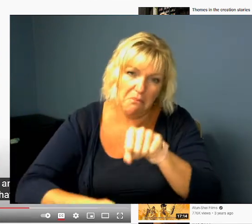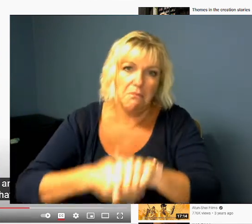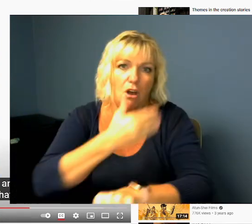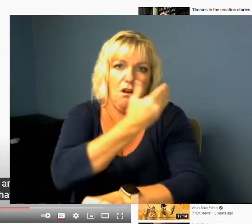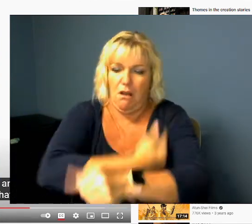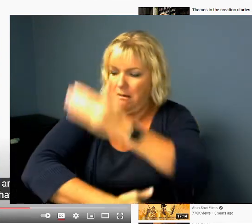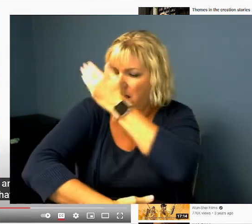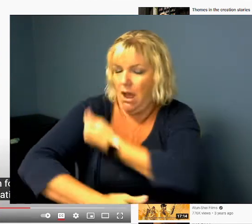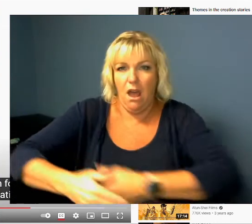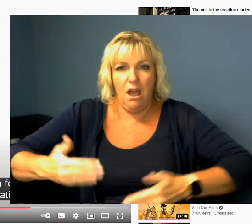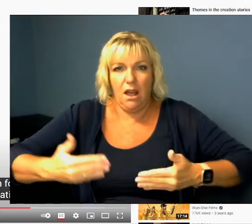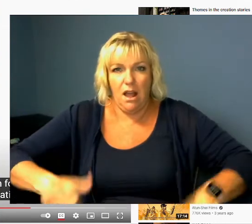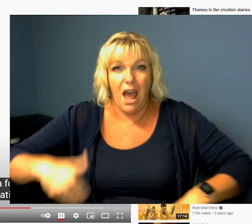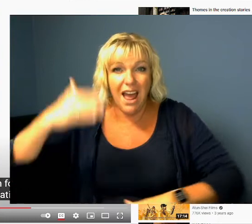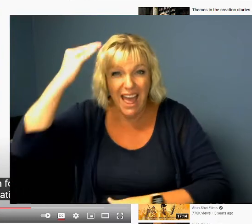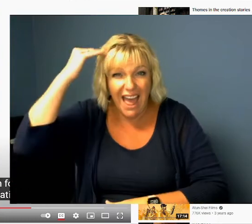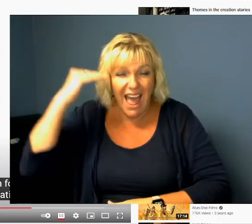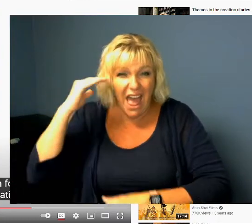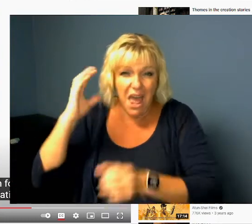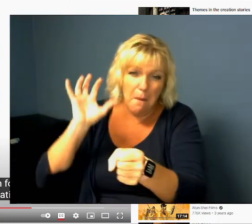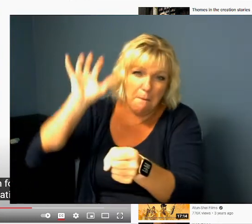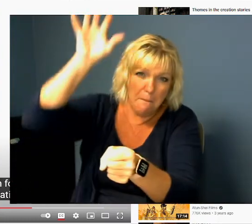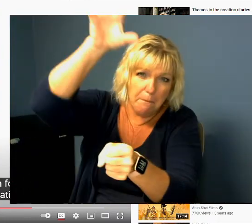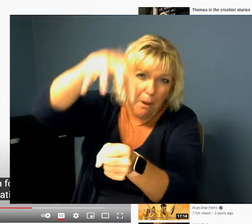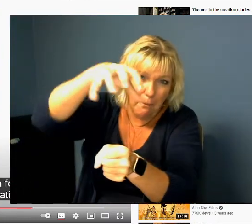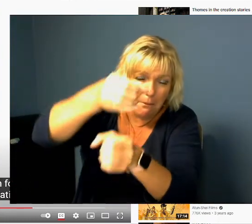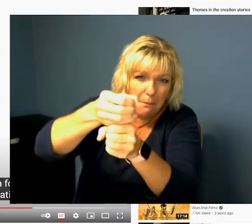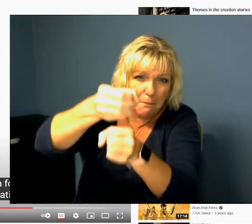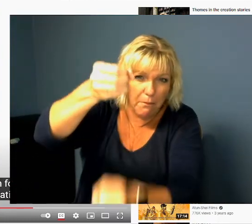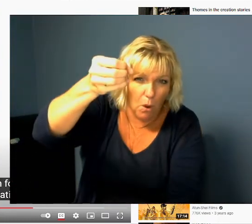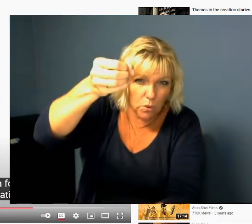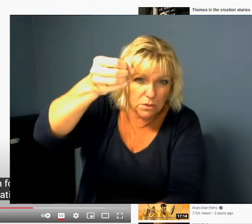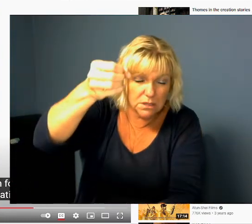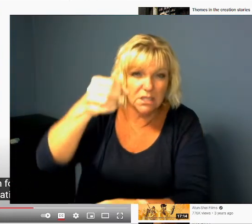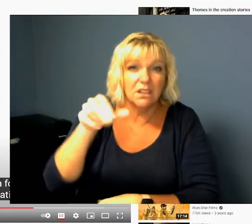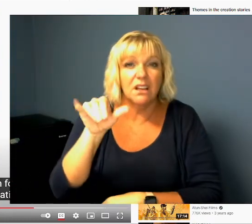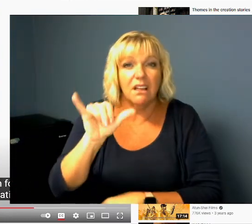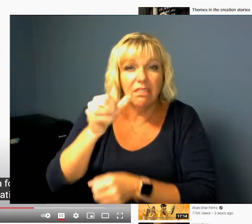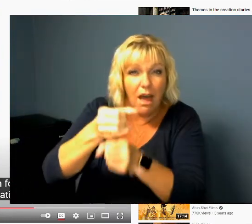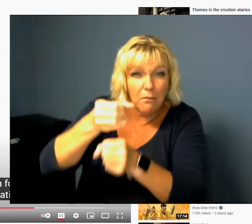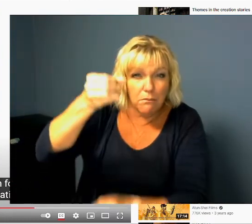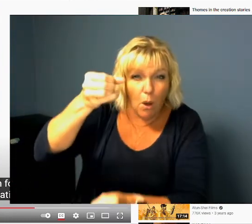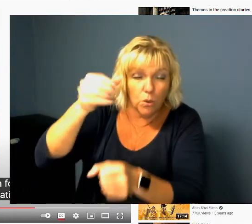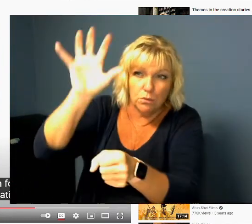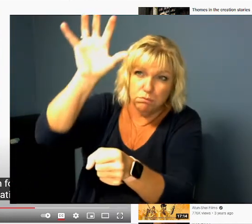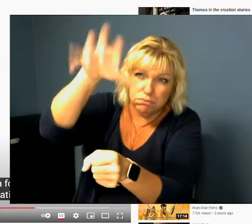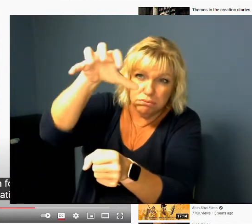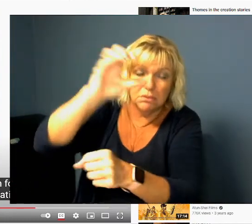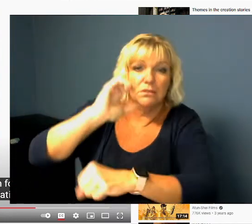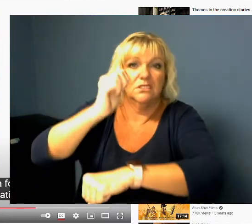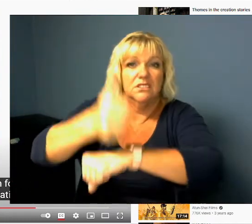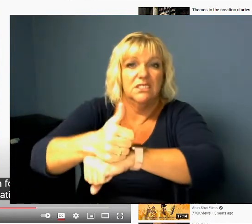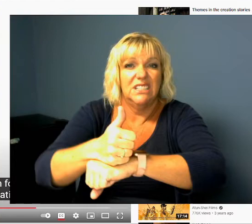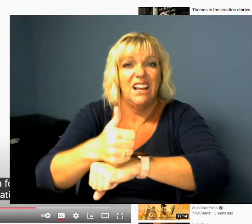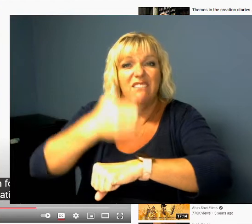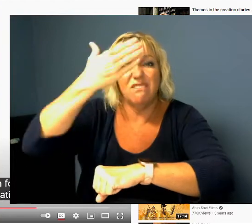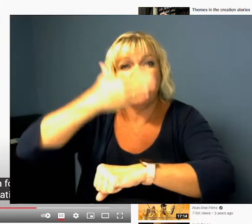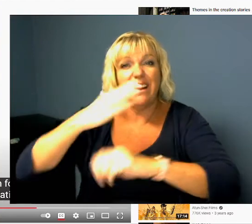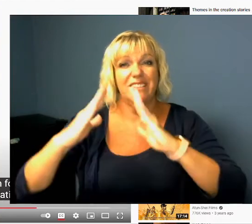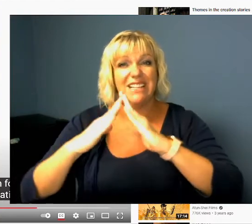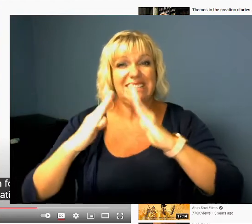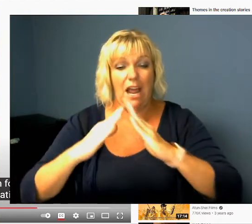head on a post. And that post stays outside of Puritan town for the next 25